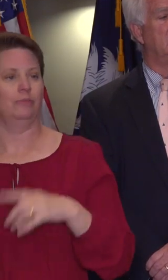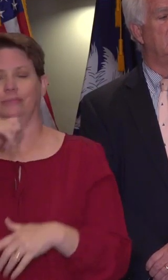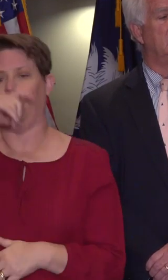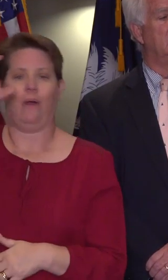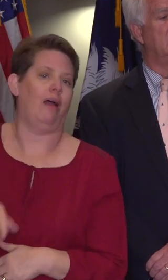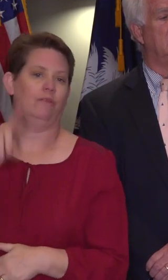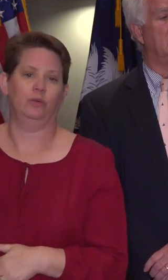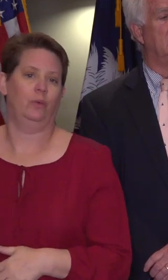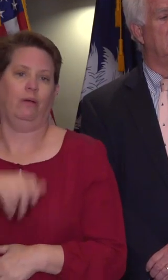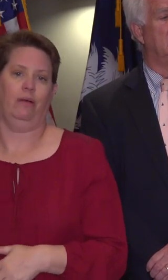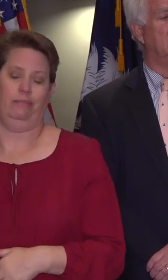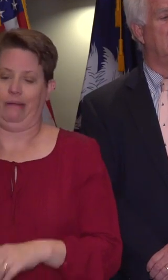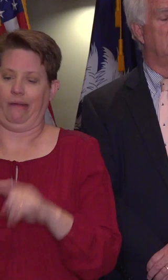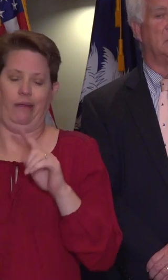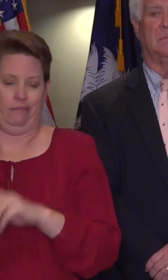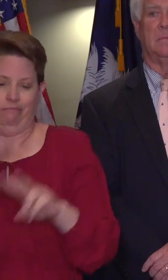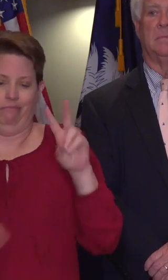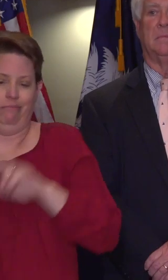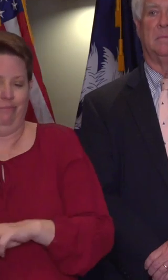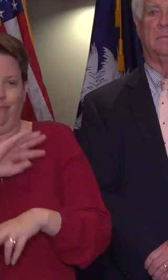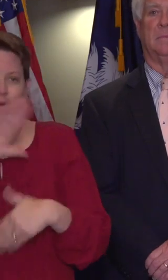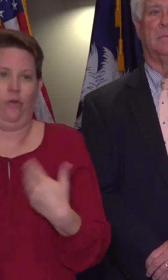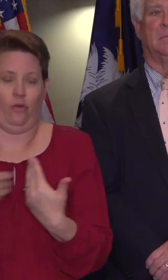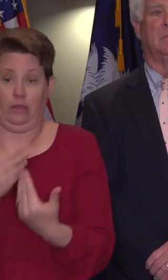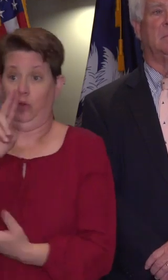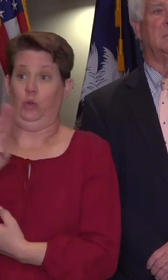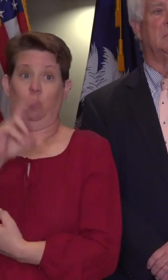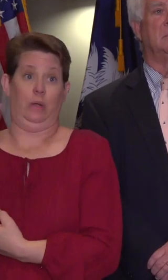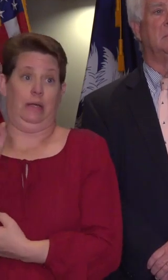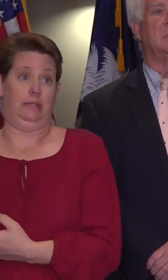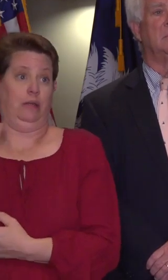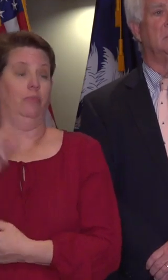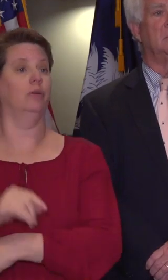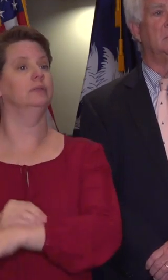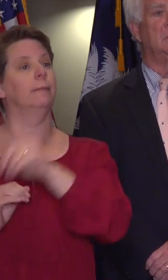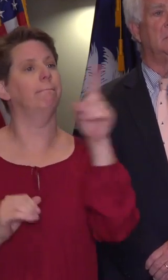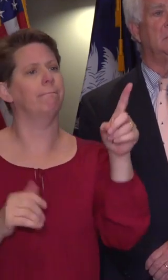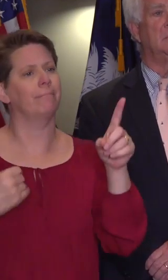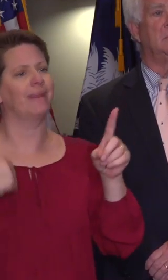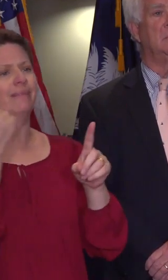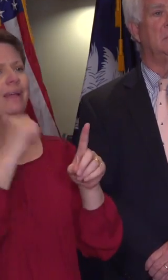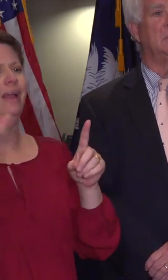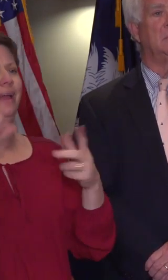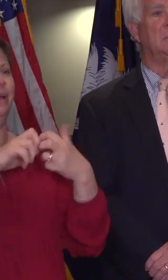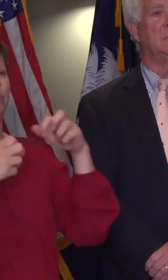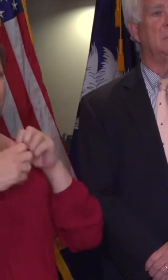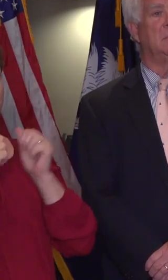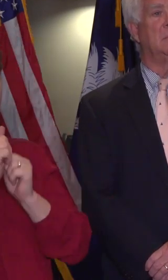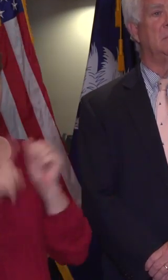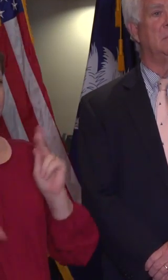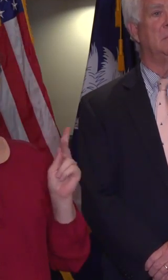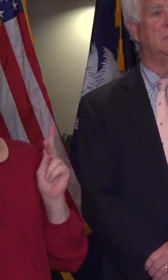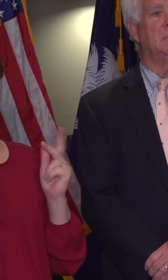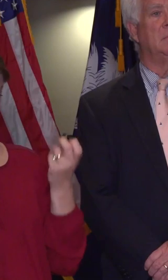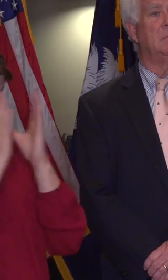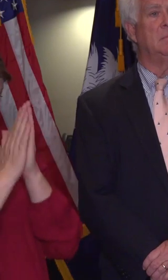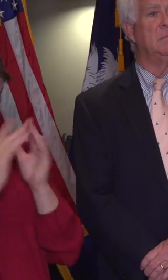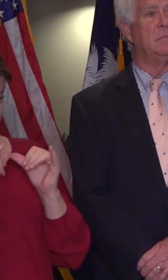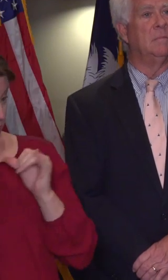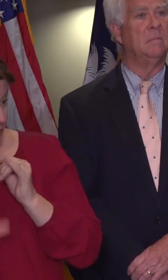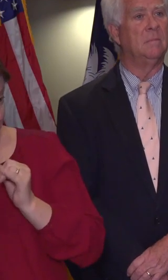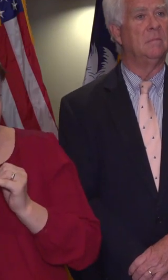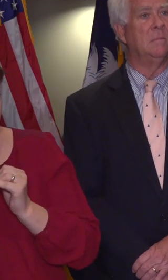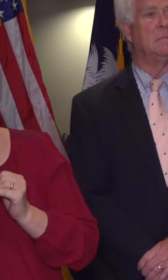necessary, and it's not possible to monitor those individuals in U.S. airports. Are you all having any issues with the folks who've been asked to self-quarantine? Is